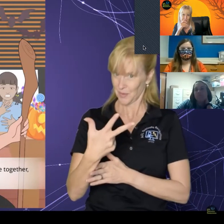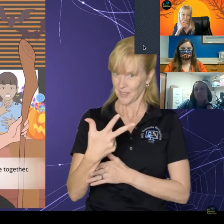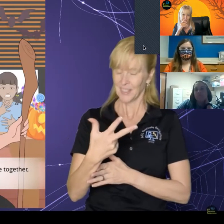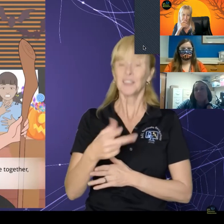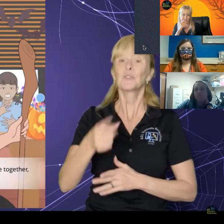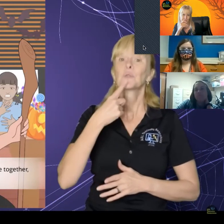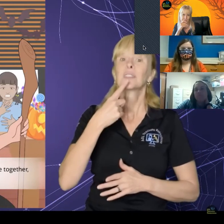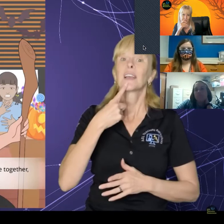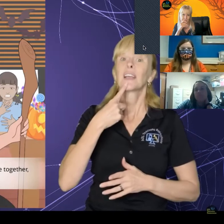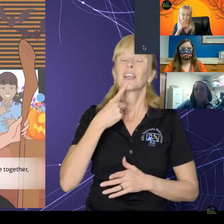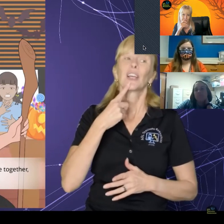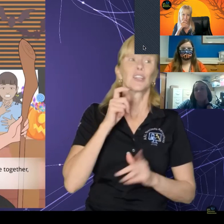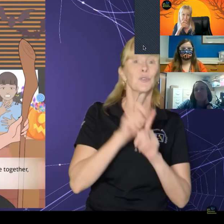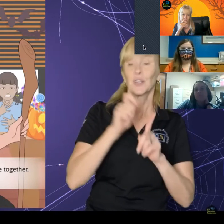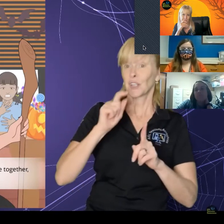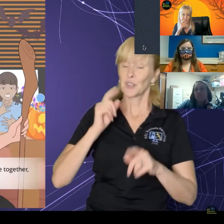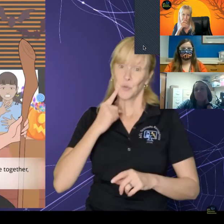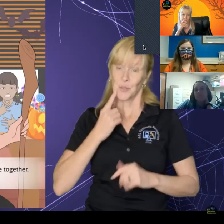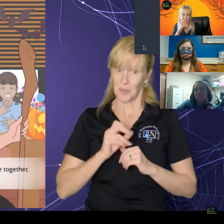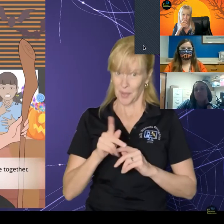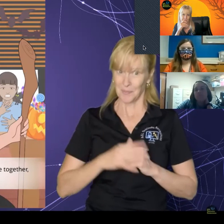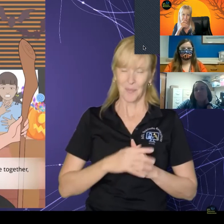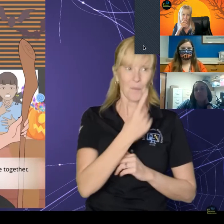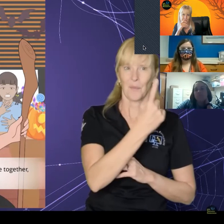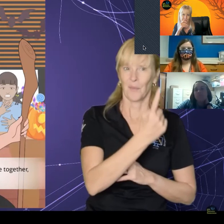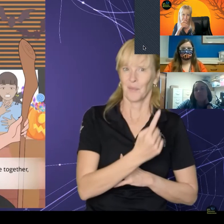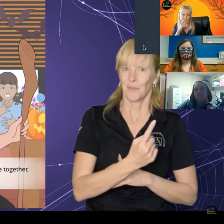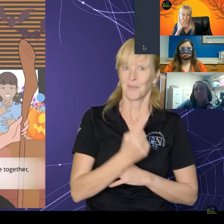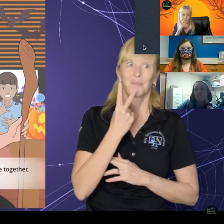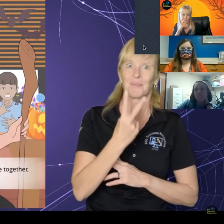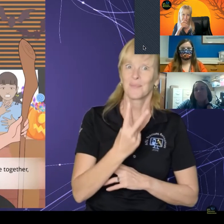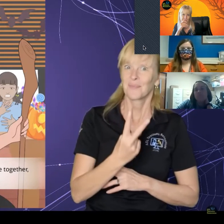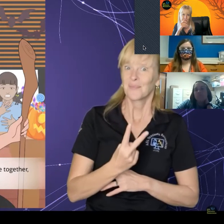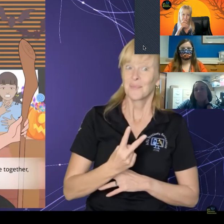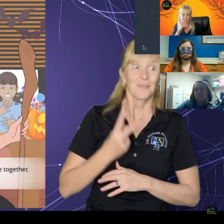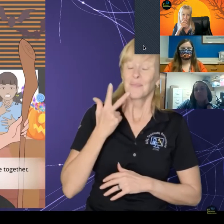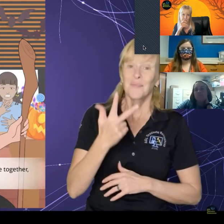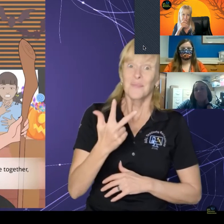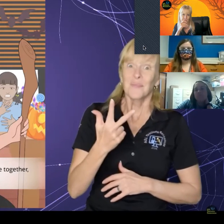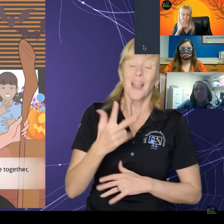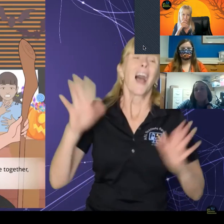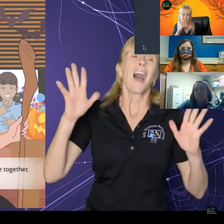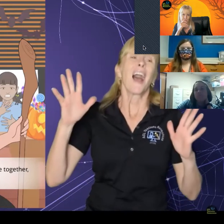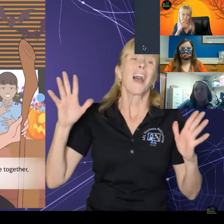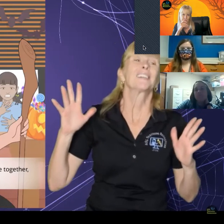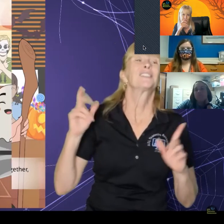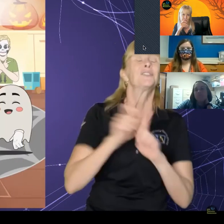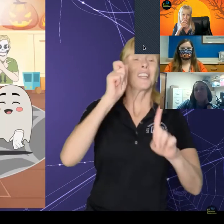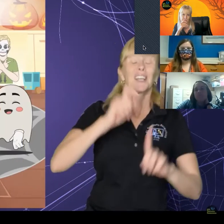to 3, say trick or treat. 1, 2,